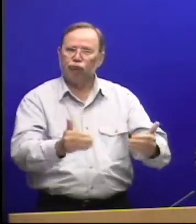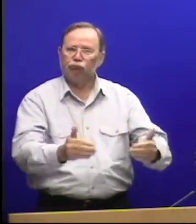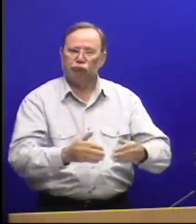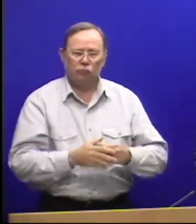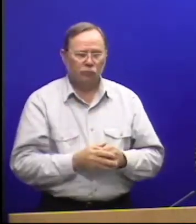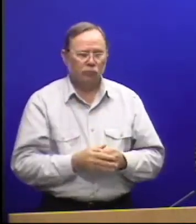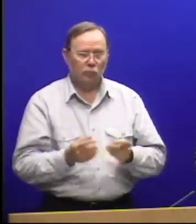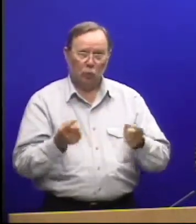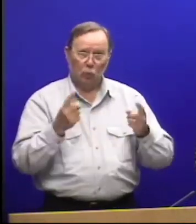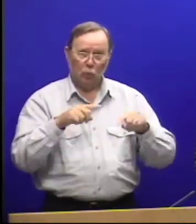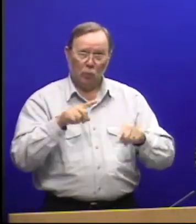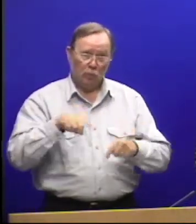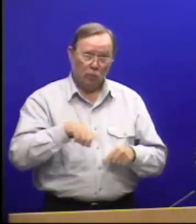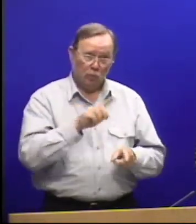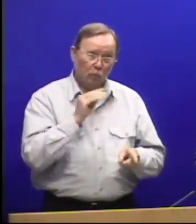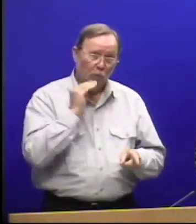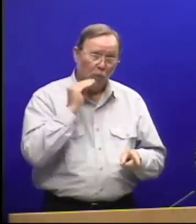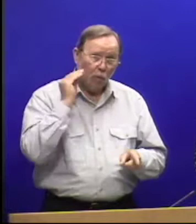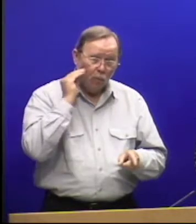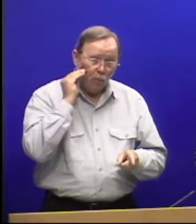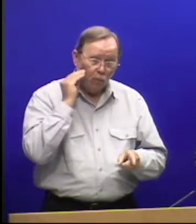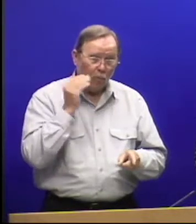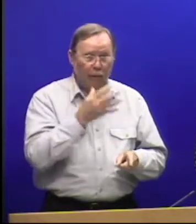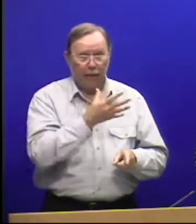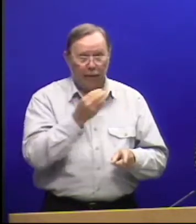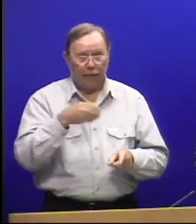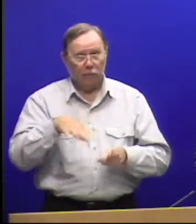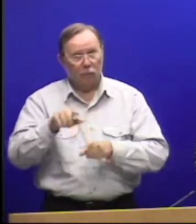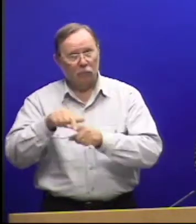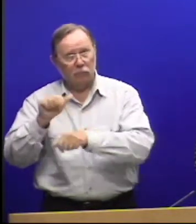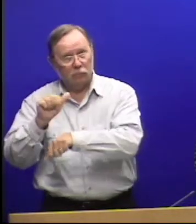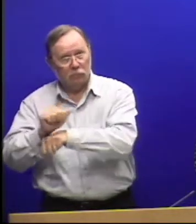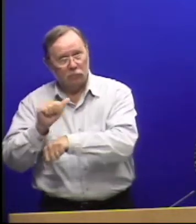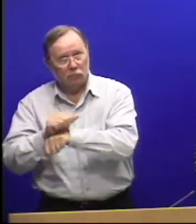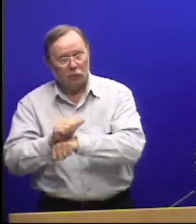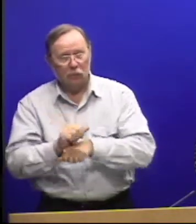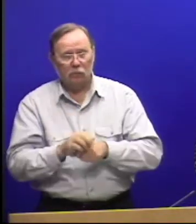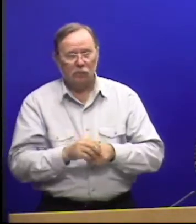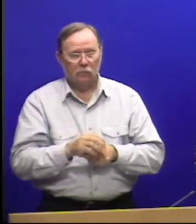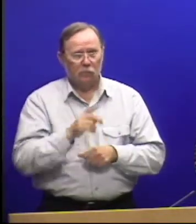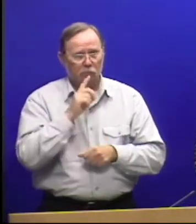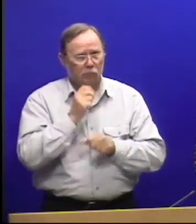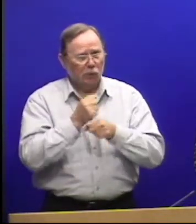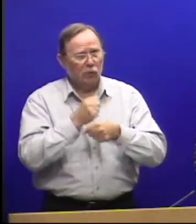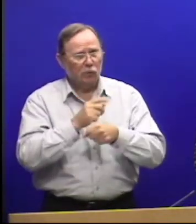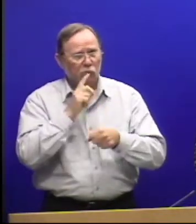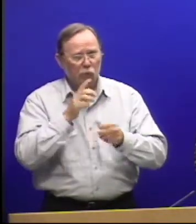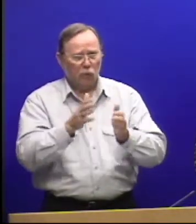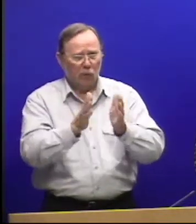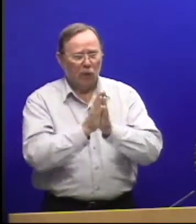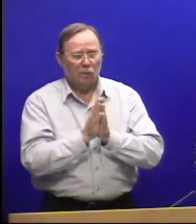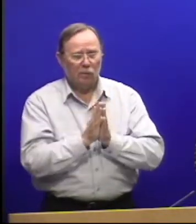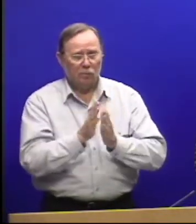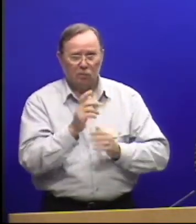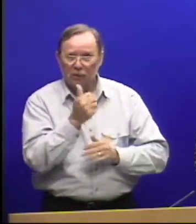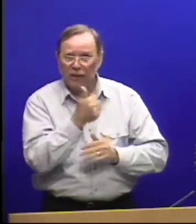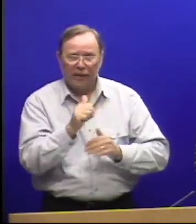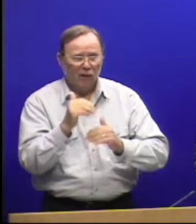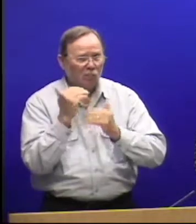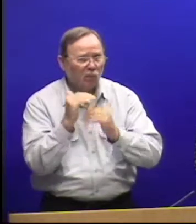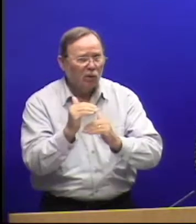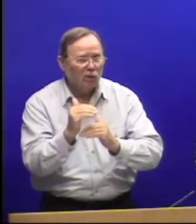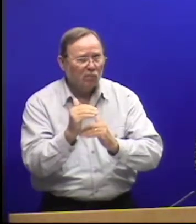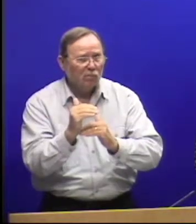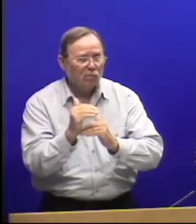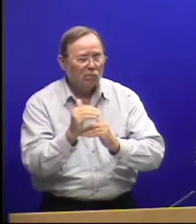home and when you go back to work, be sure to ask, will I have any restrictions? They might tell you, you can